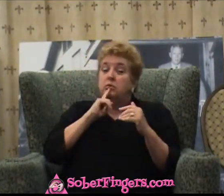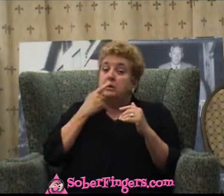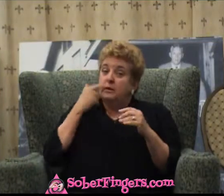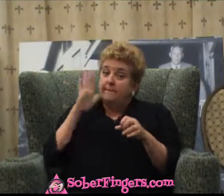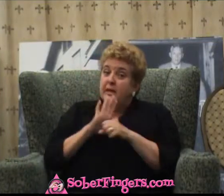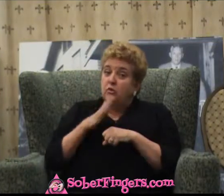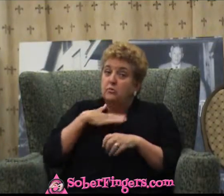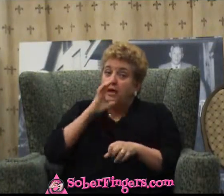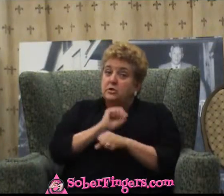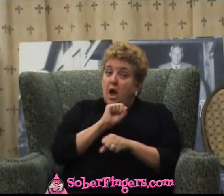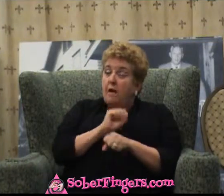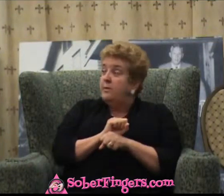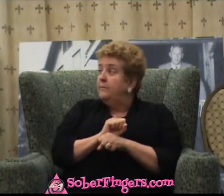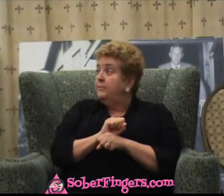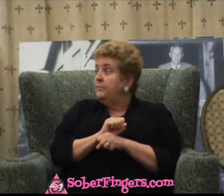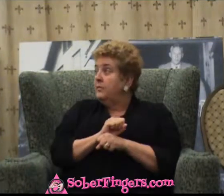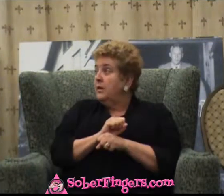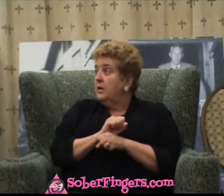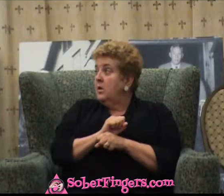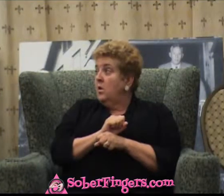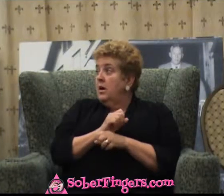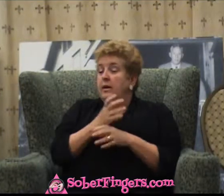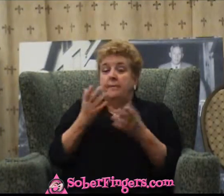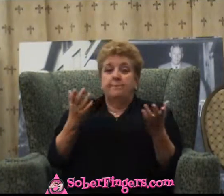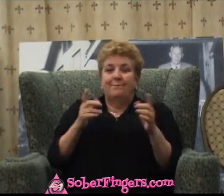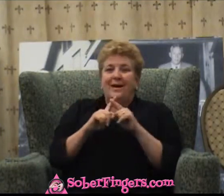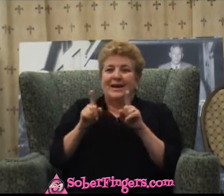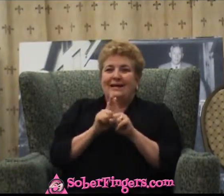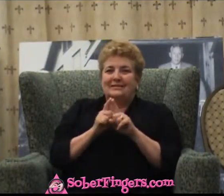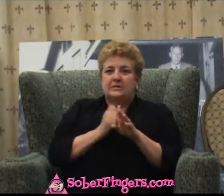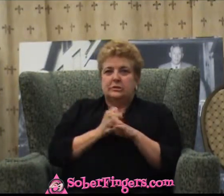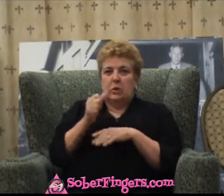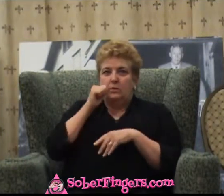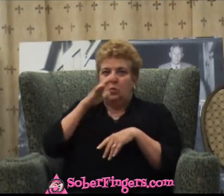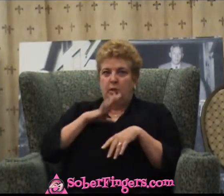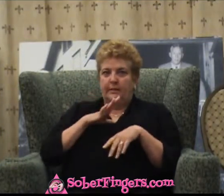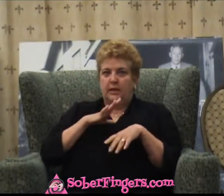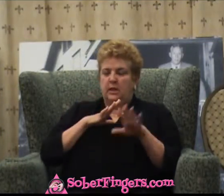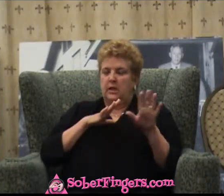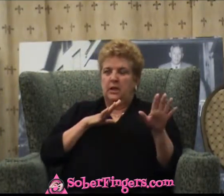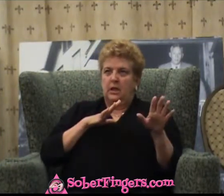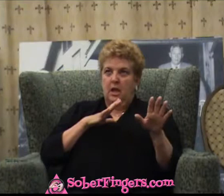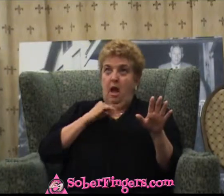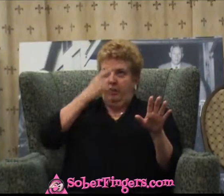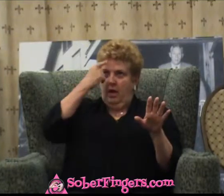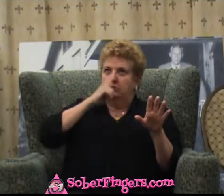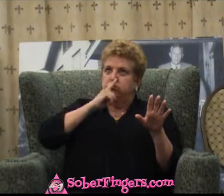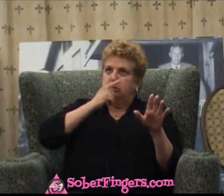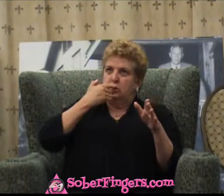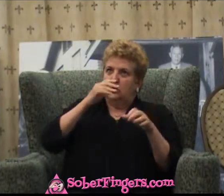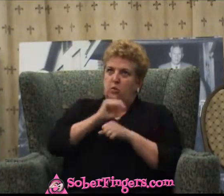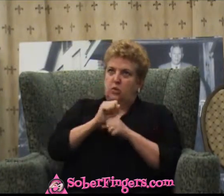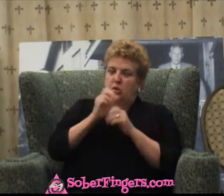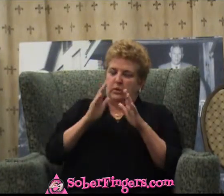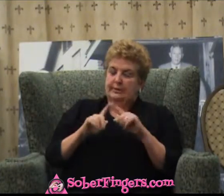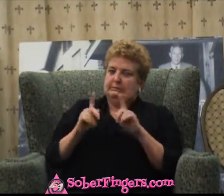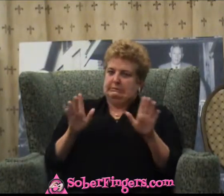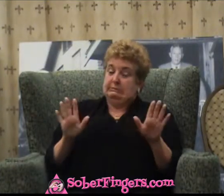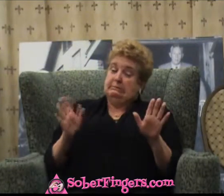a sober woman, I can see where I really sold the company short, because I thought I was a great worker. But I really did work hard for a very long time. Well, as